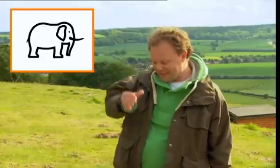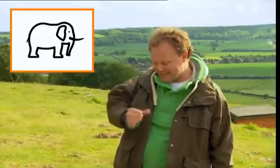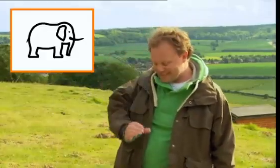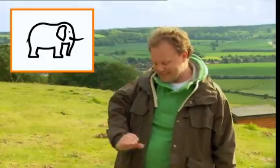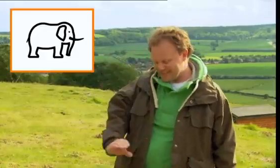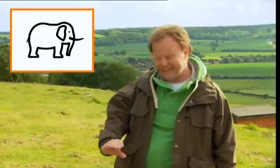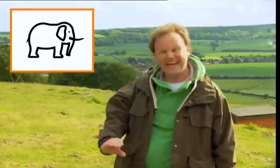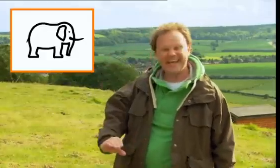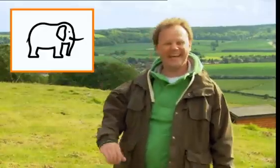Elephant.